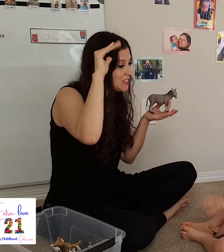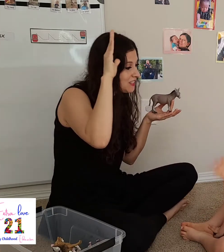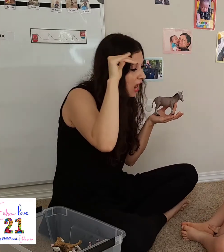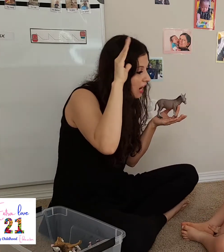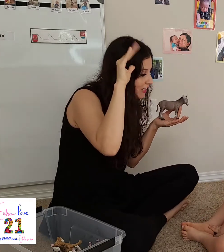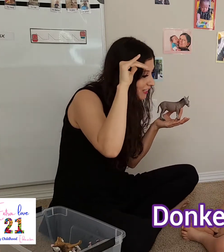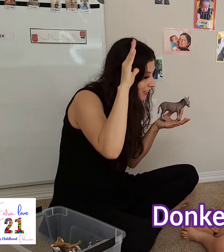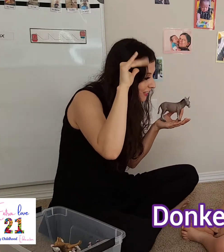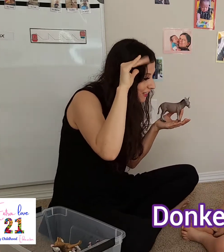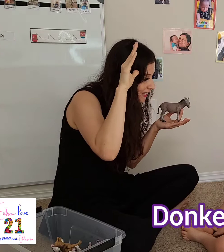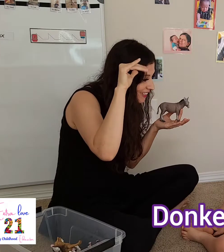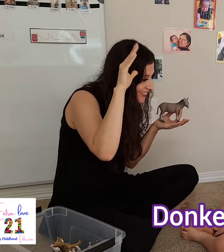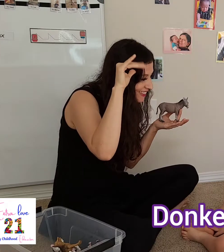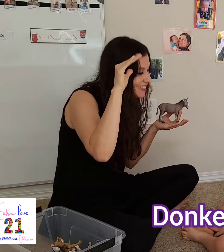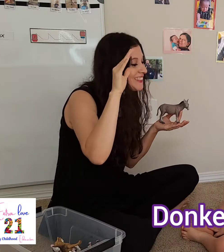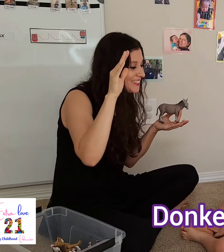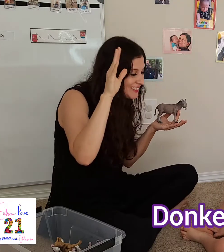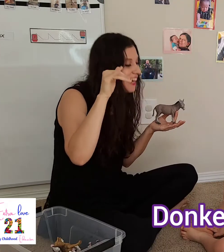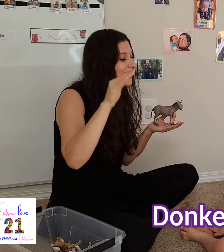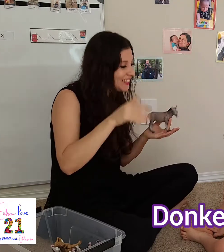Donkey. Donkey.